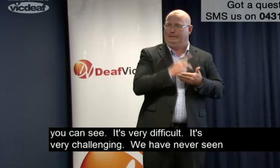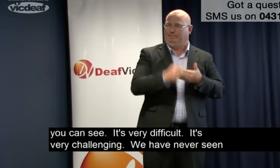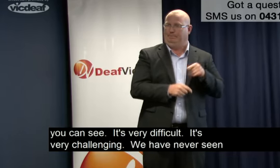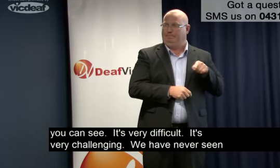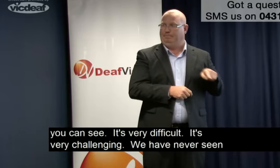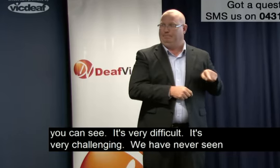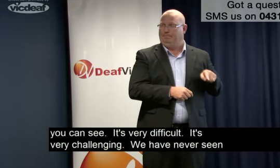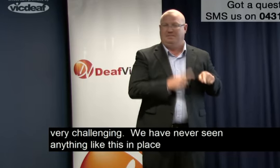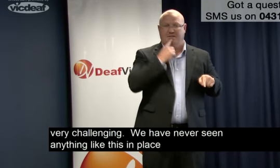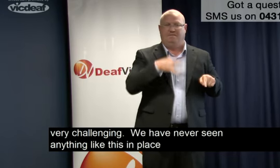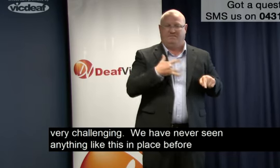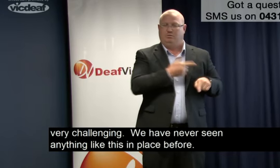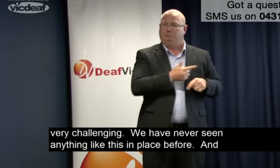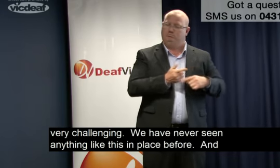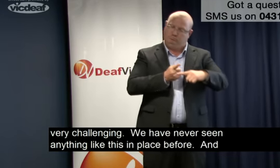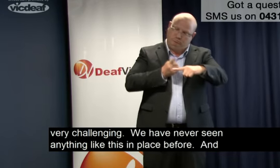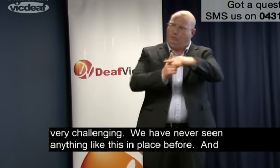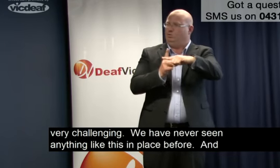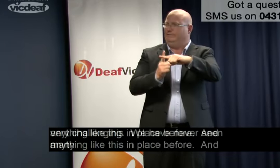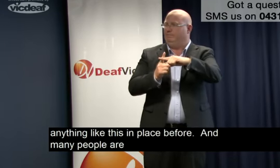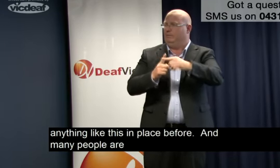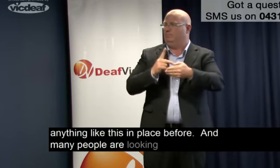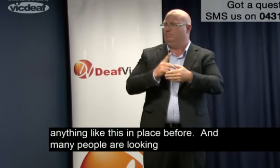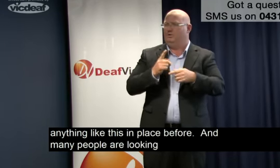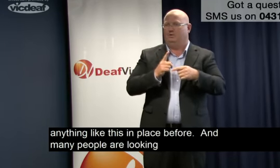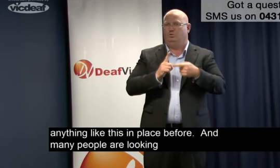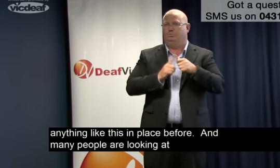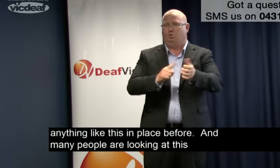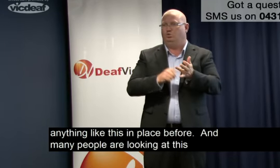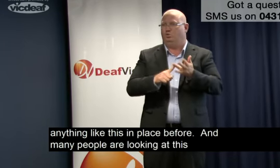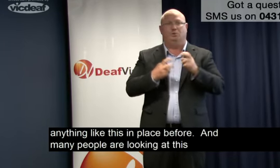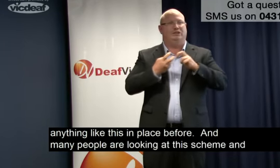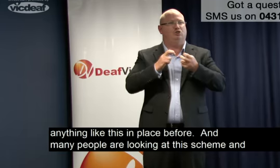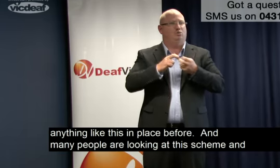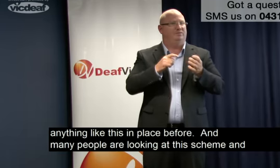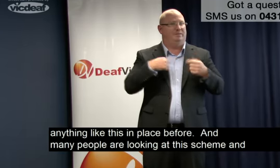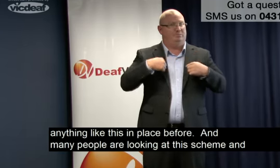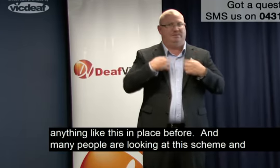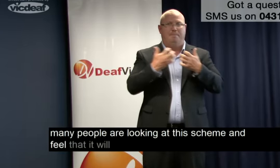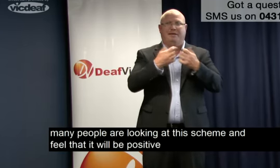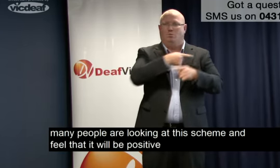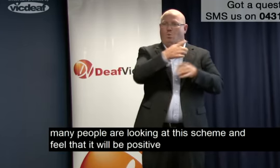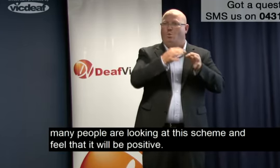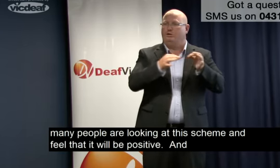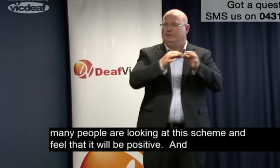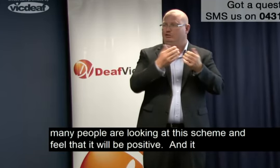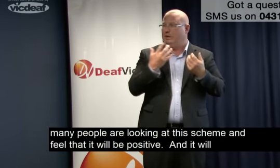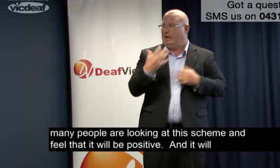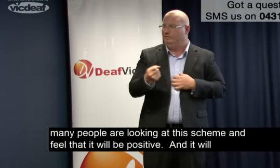And many people are looking at this scheme and feel that it will be positive, and it will be a positive response to many of the issues that we